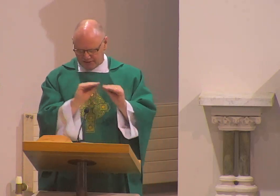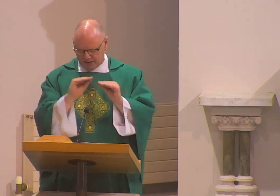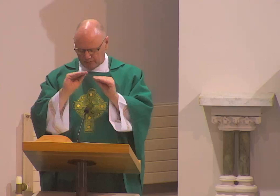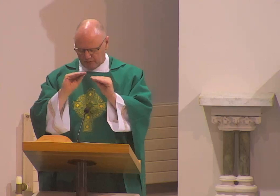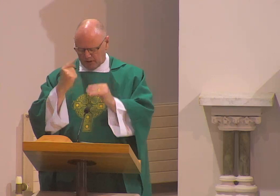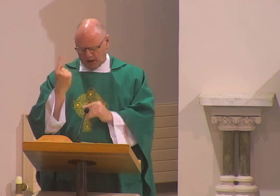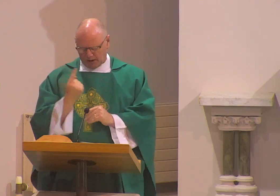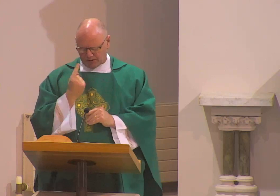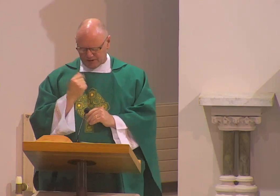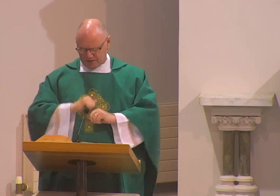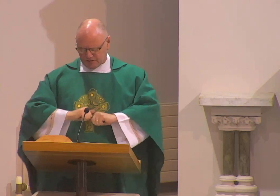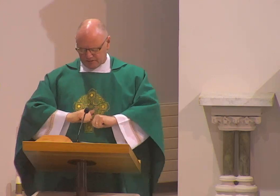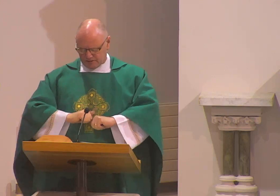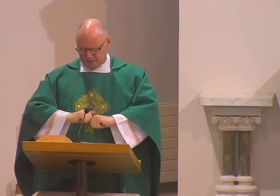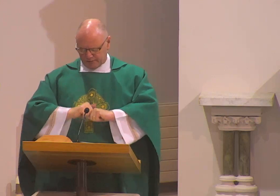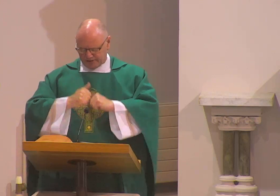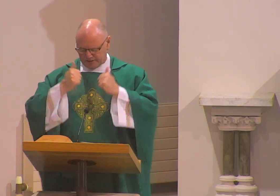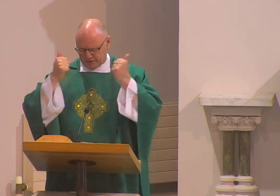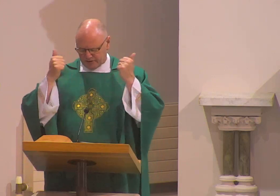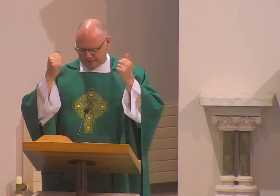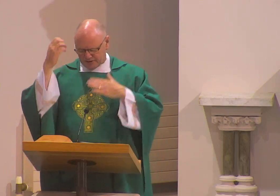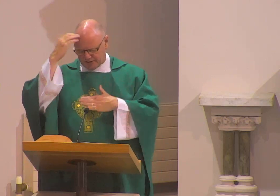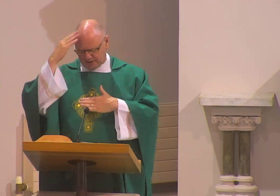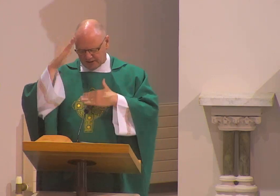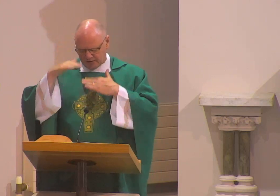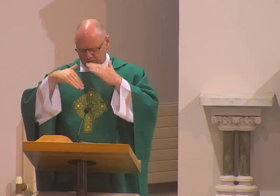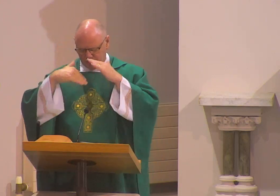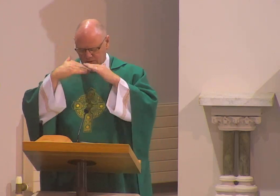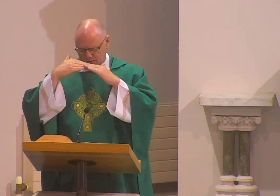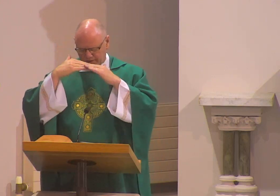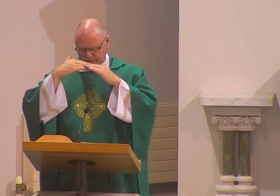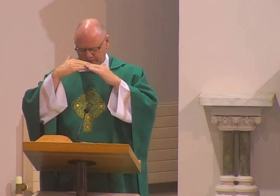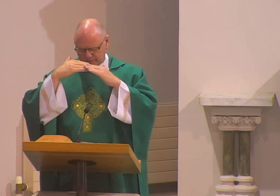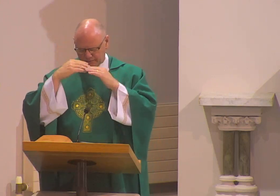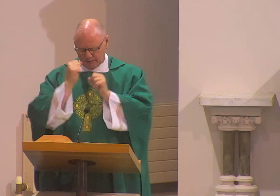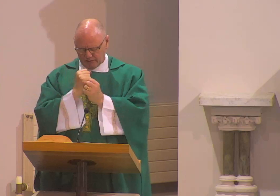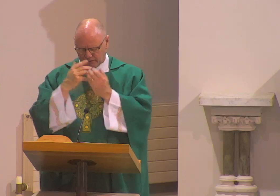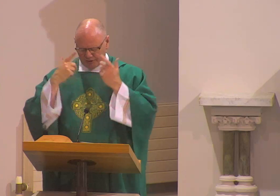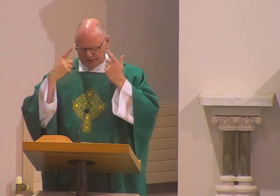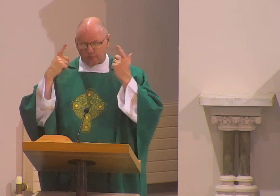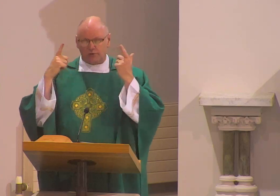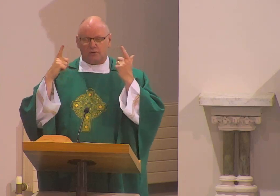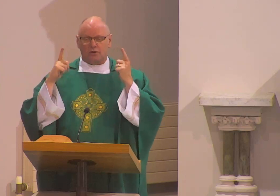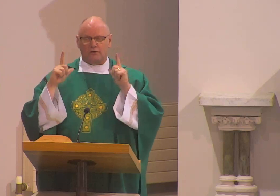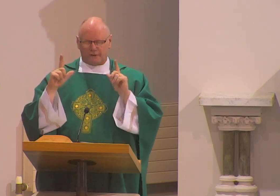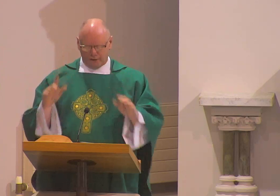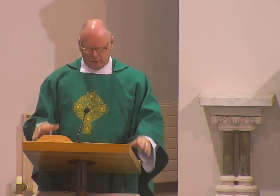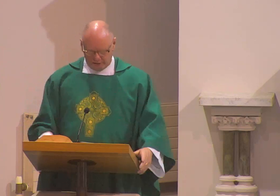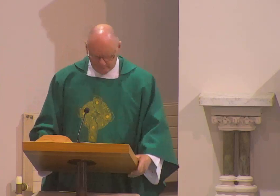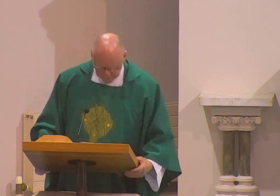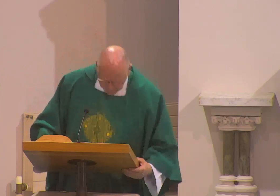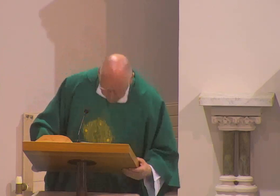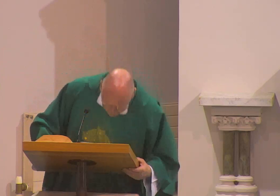teaches them, and considers will be considered great in the kingdom of heaven." The Gospel of the